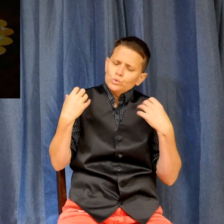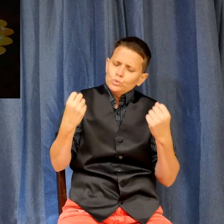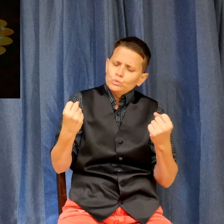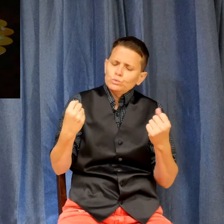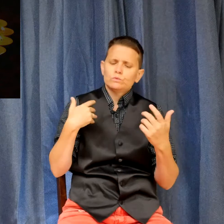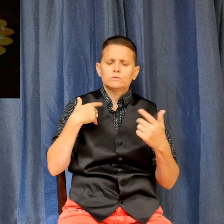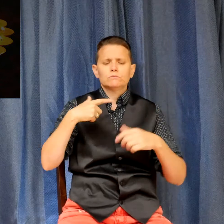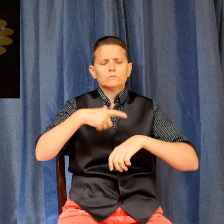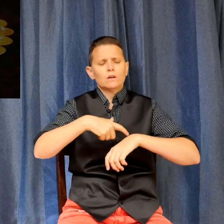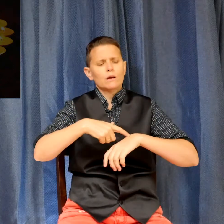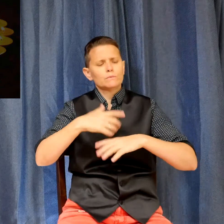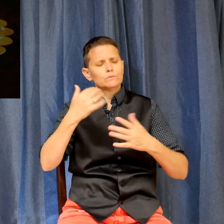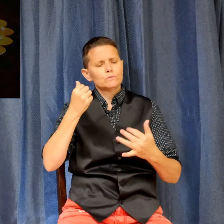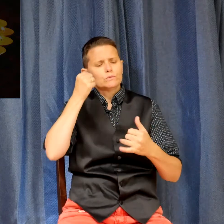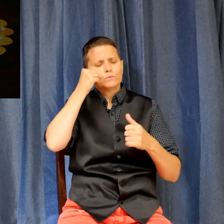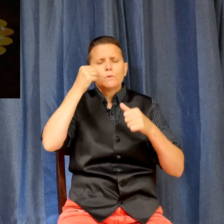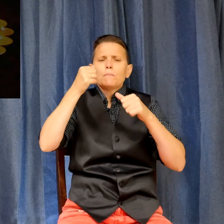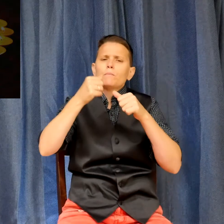your divinity,